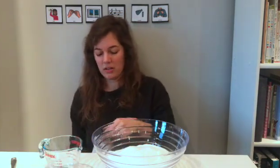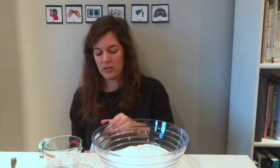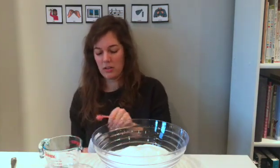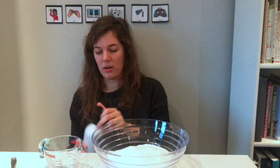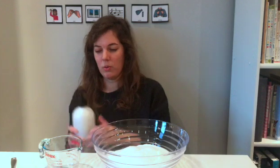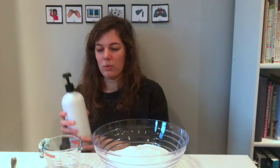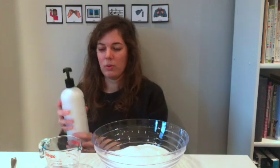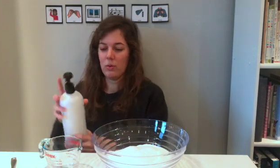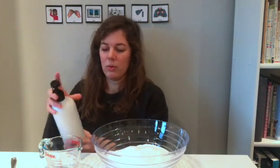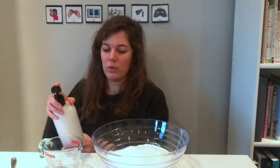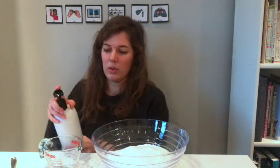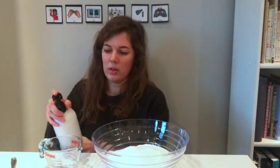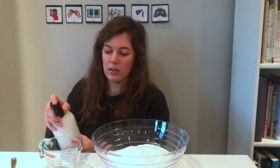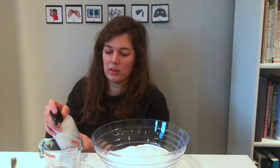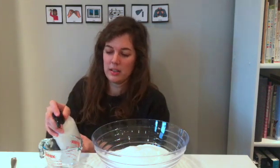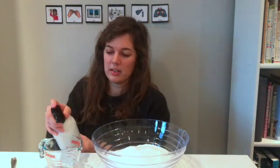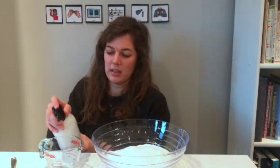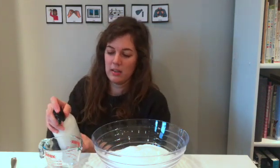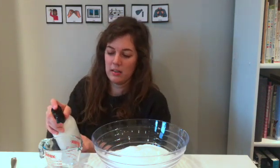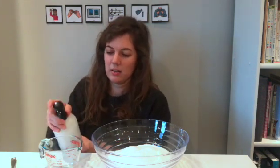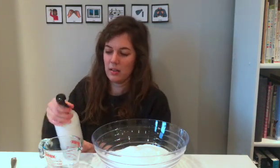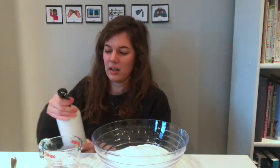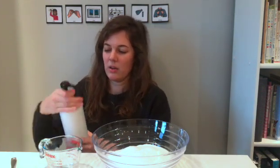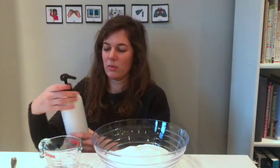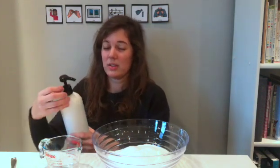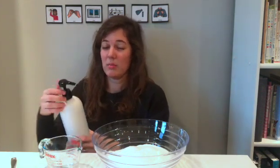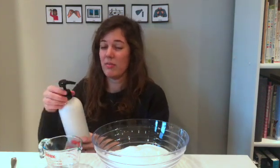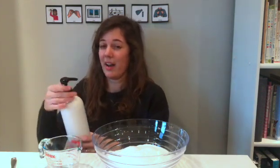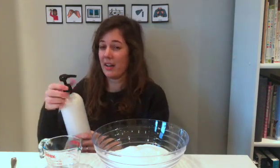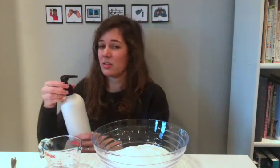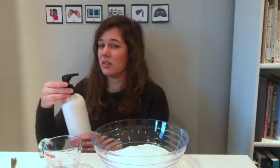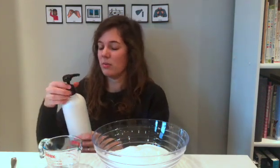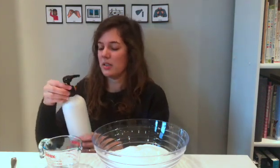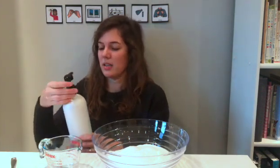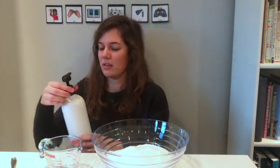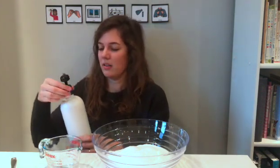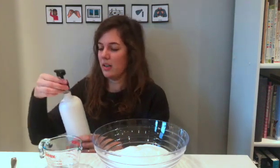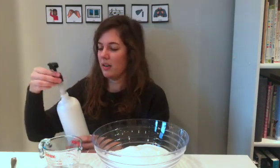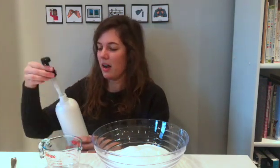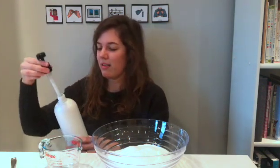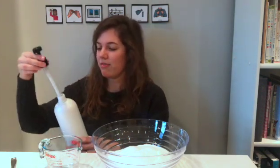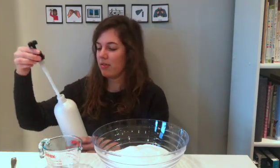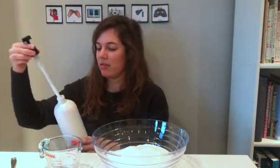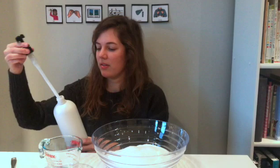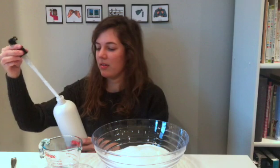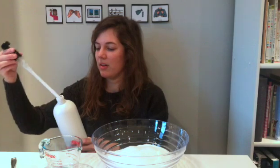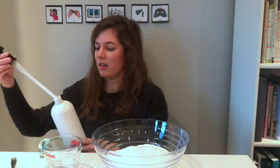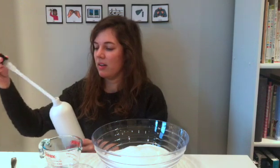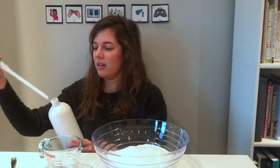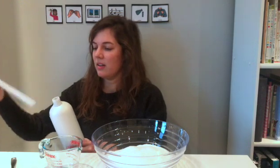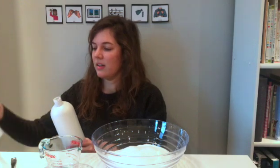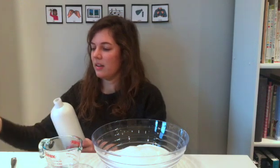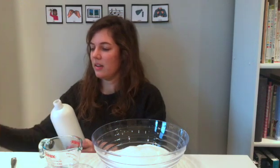So, let's see. You know it's going to be faster if we take the lid off. There we